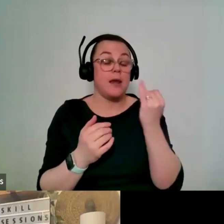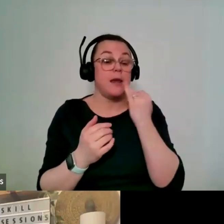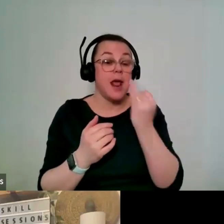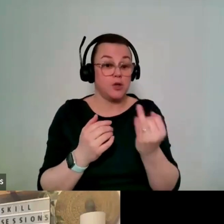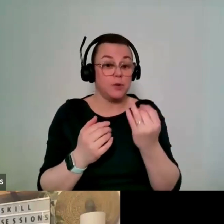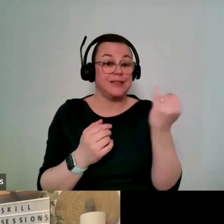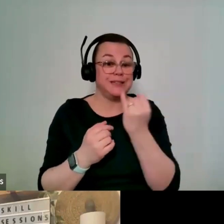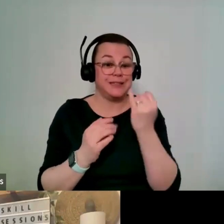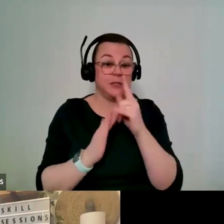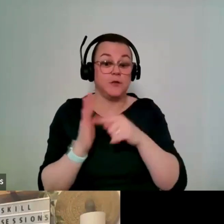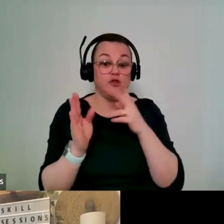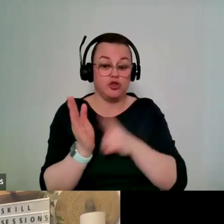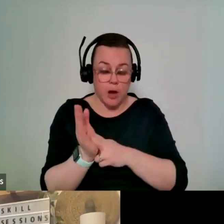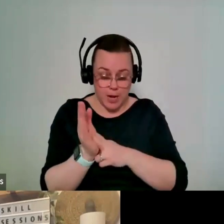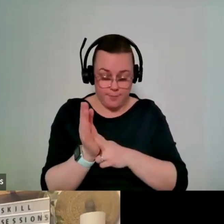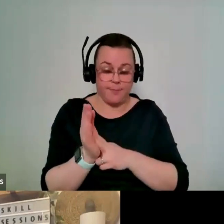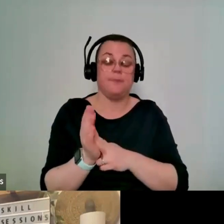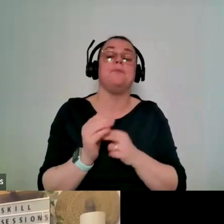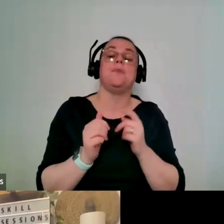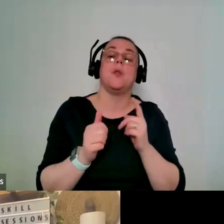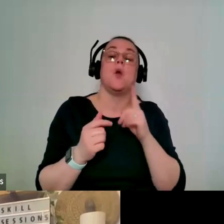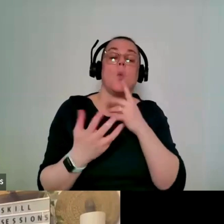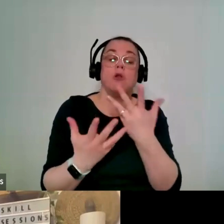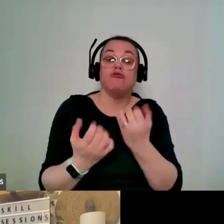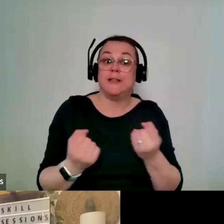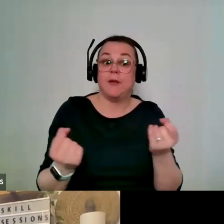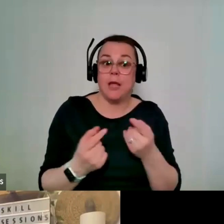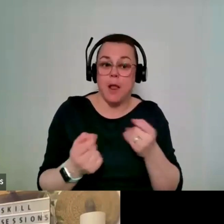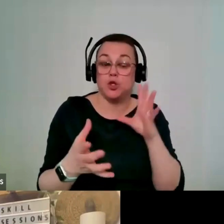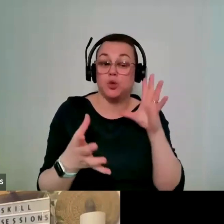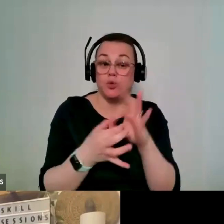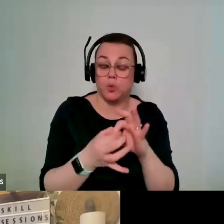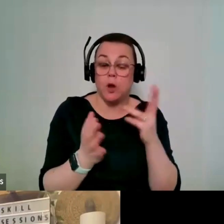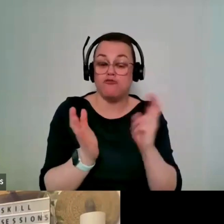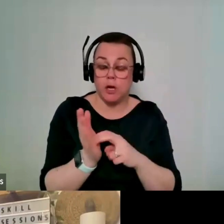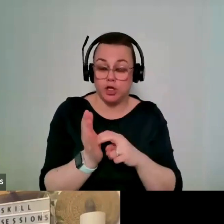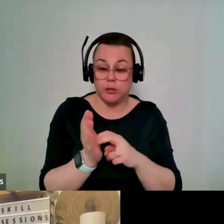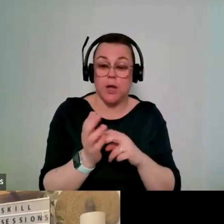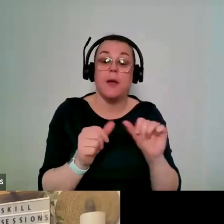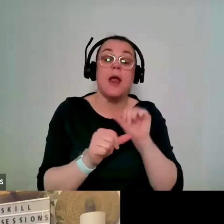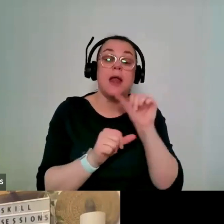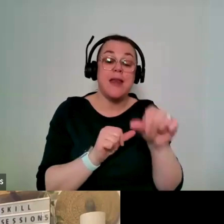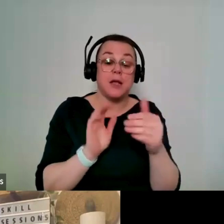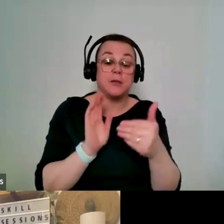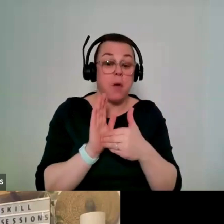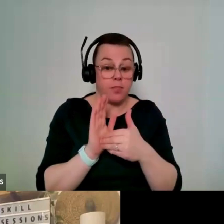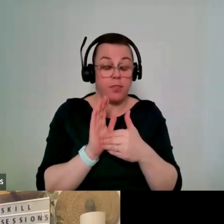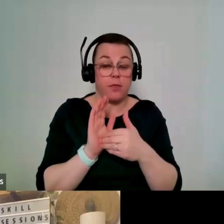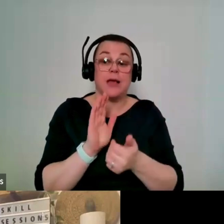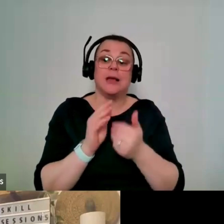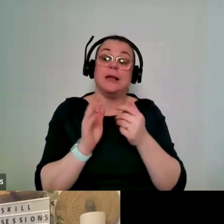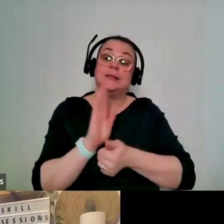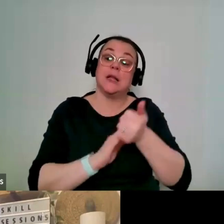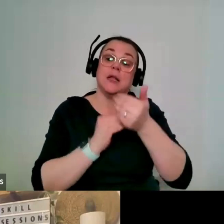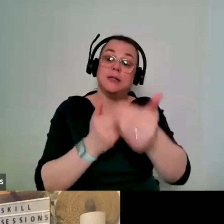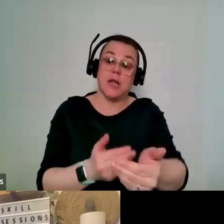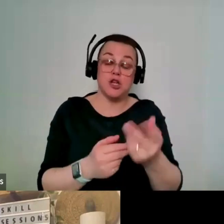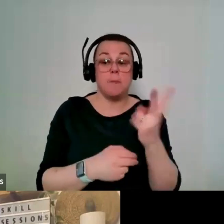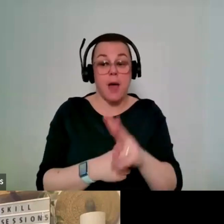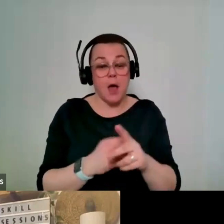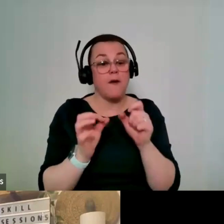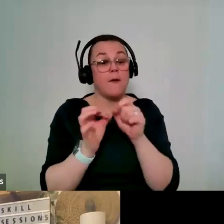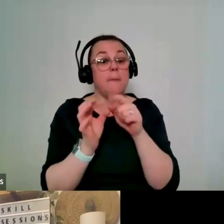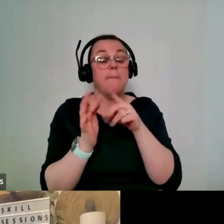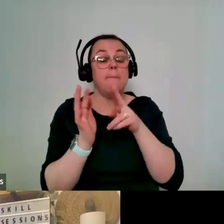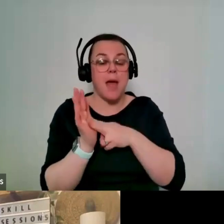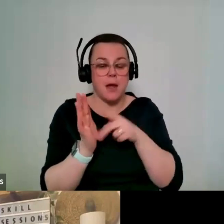eye on your emails for a link to register for that. Next month, Skill Sessions is back again, and we have Ben and Noor